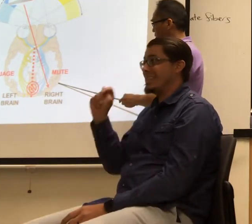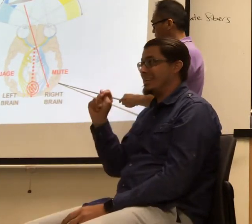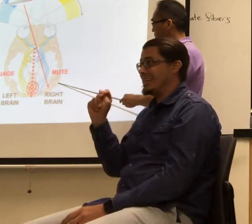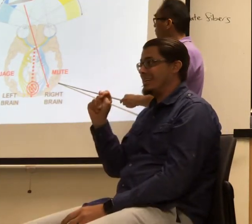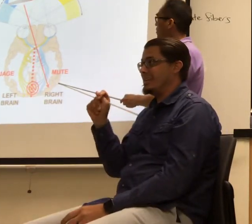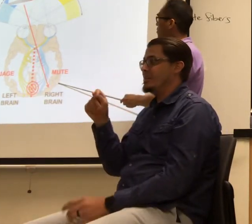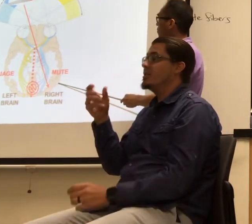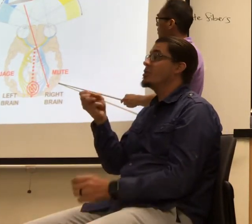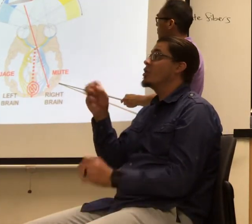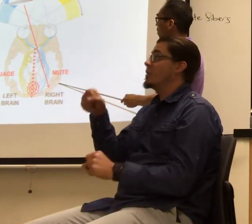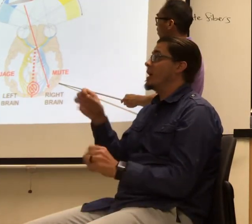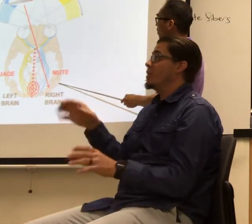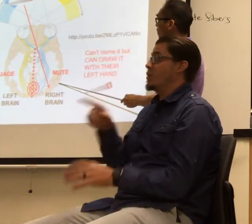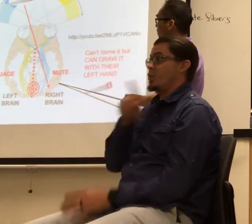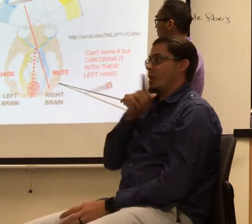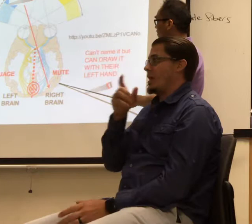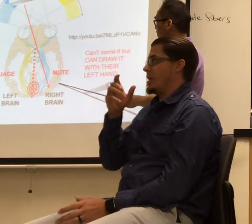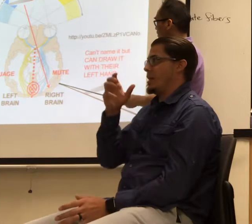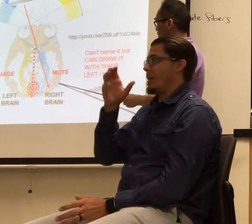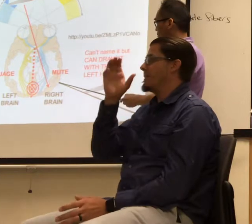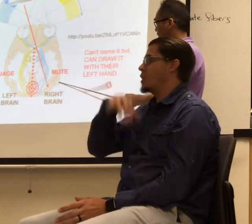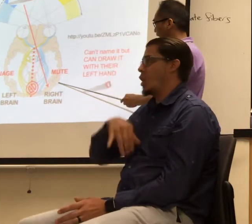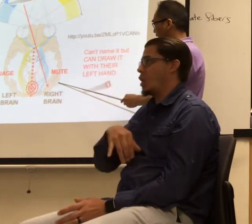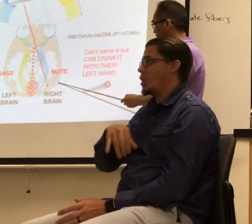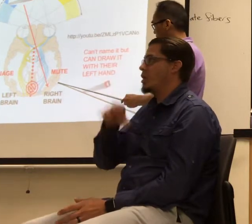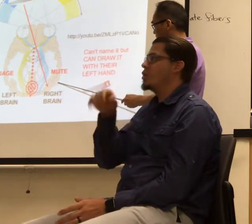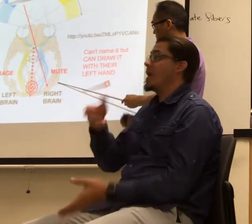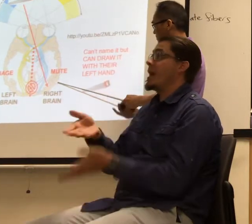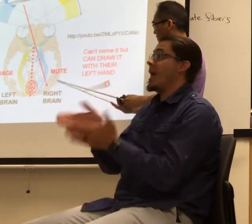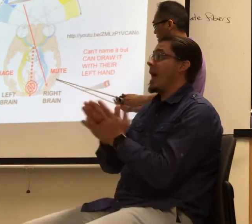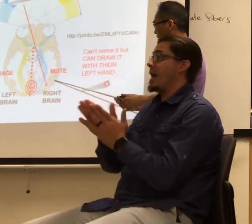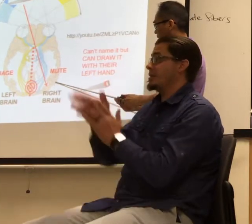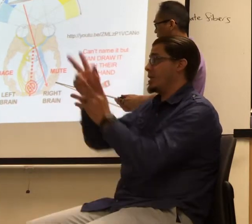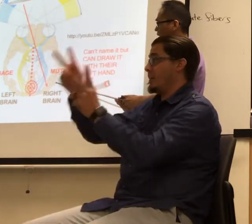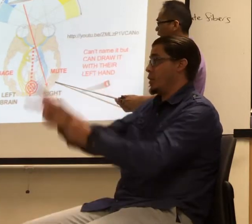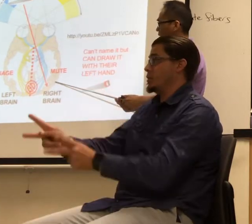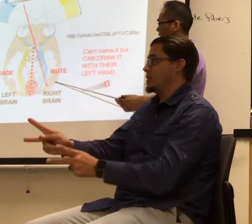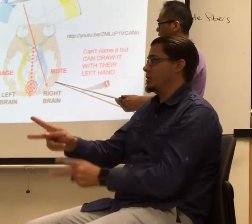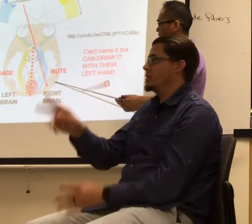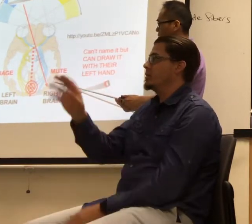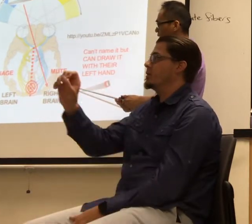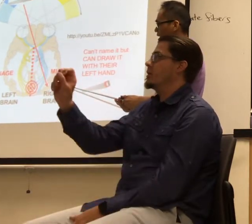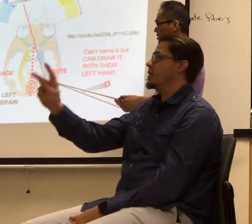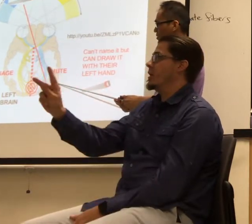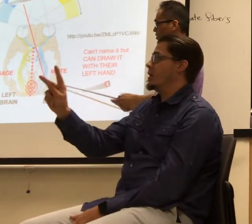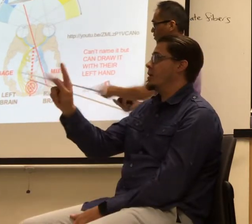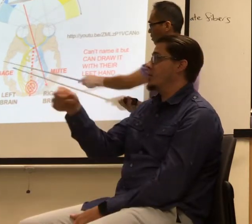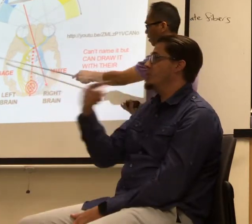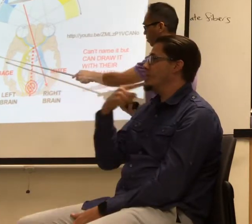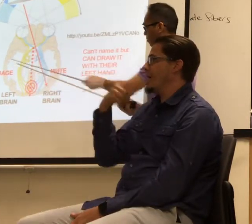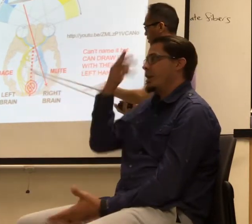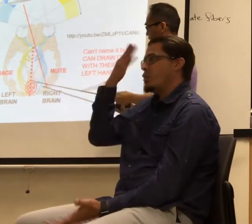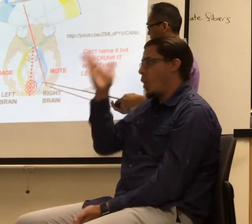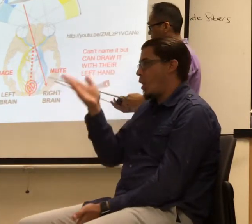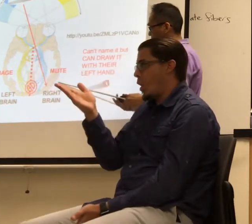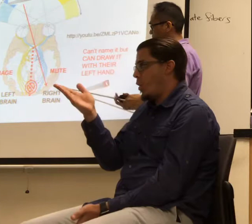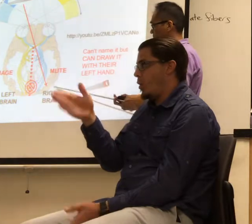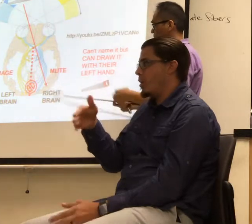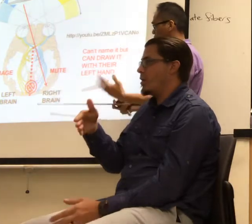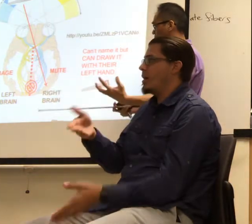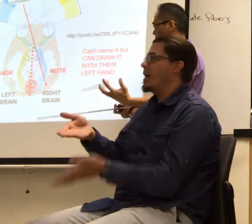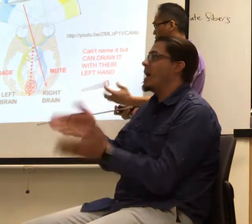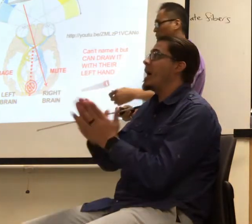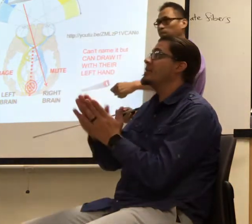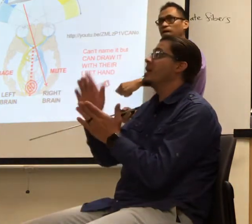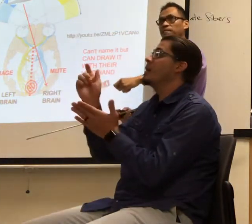So what you can do, this is really bizarre. You can ask them, okay, you say you don't know. ask